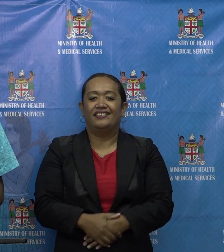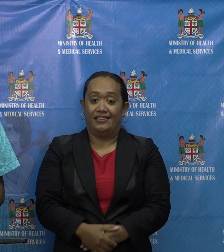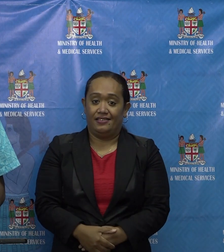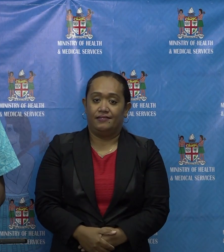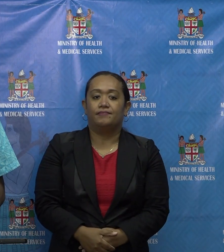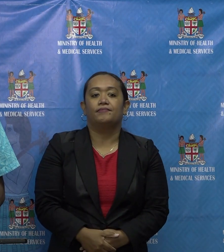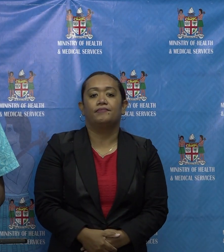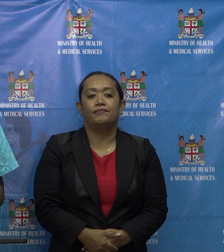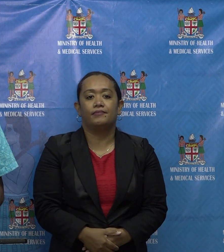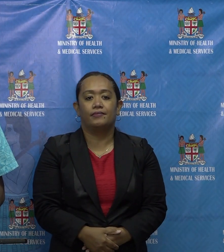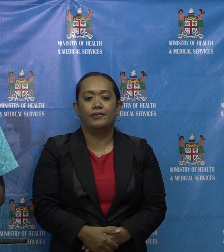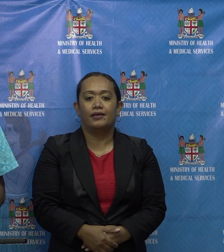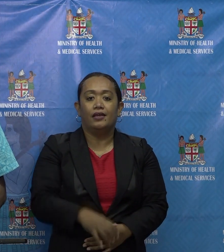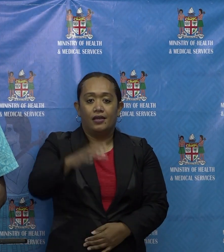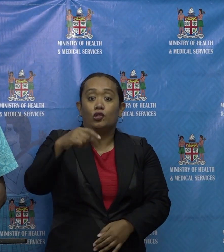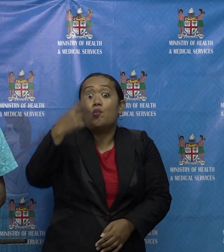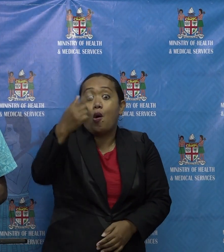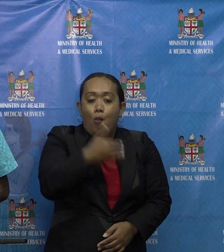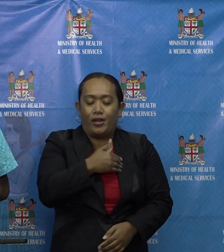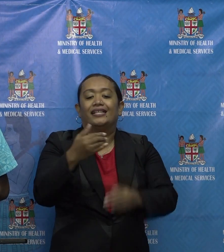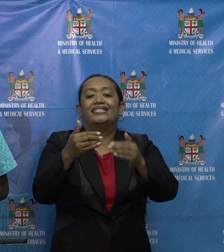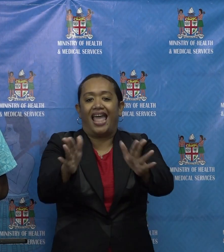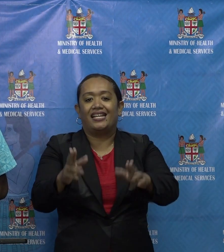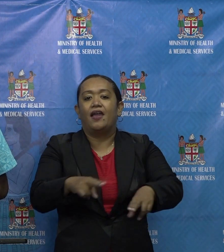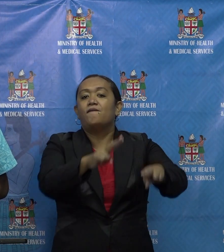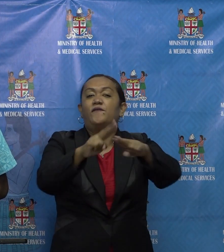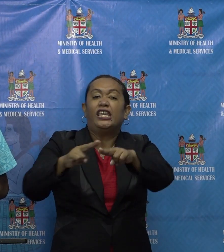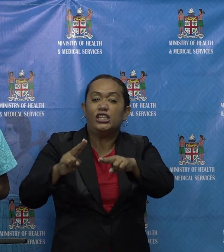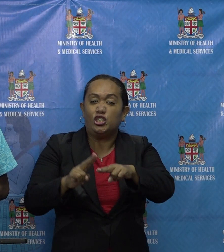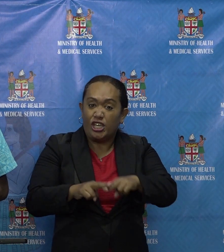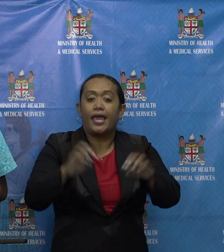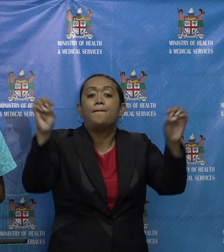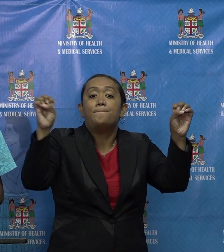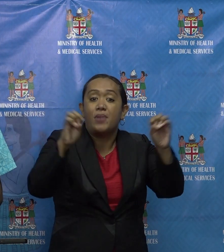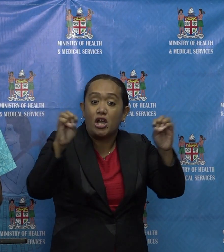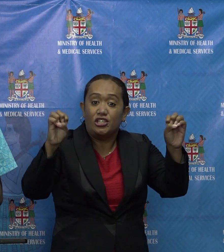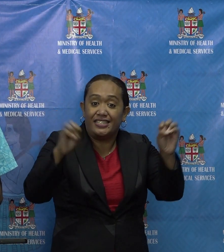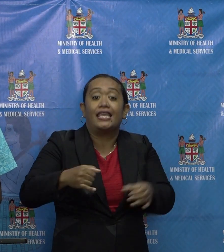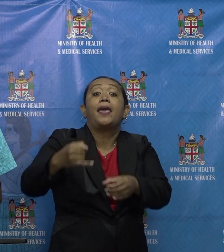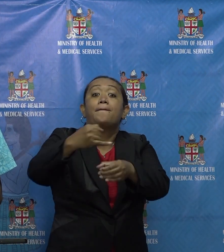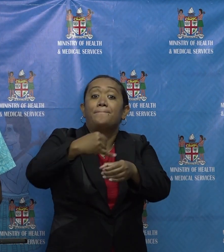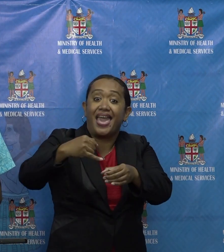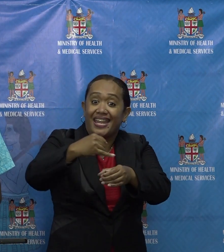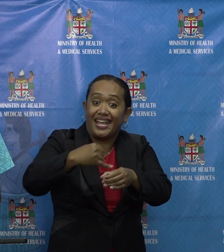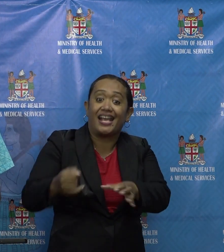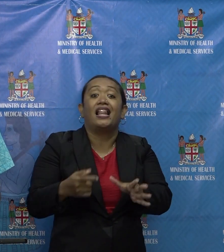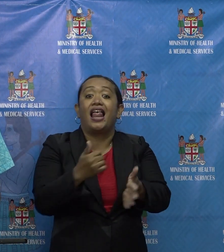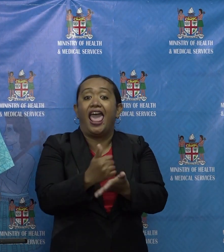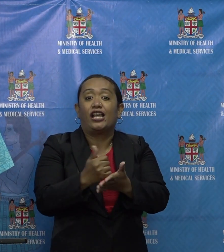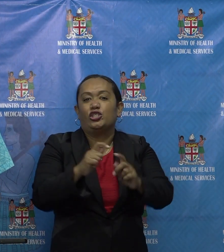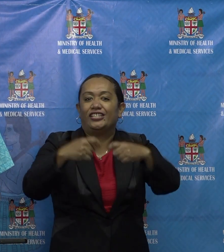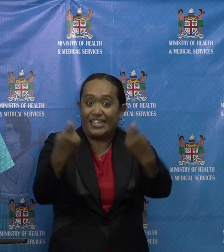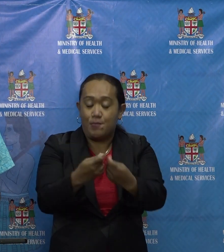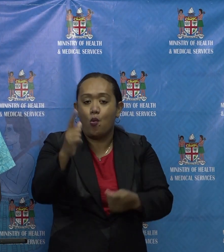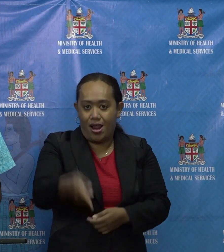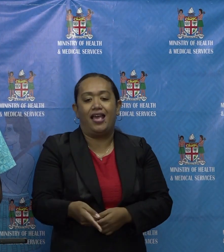begin tomorrow morning. The medical ship Webueti is now berthed at Lautoka Wharf